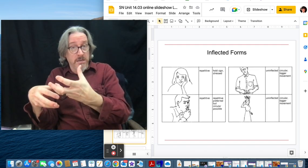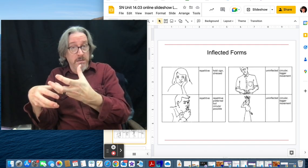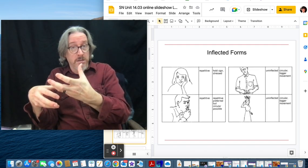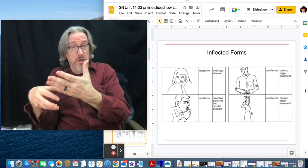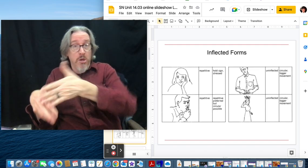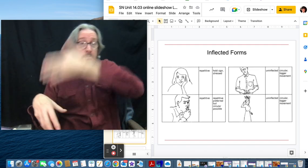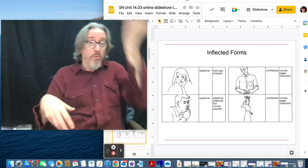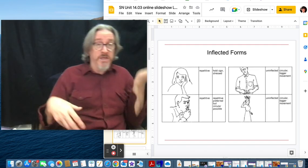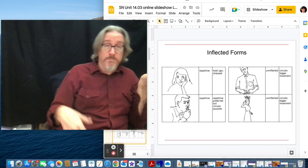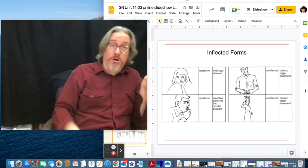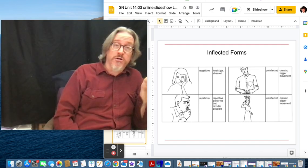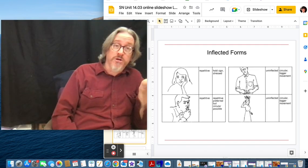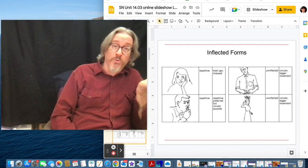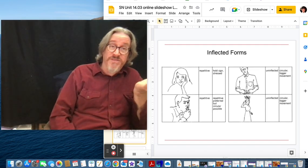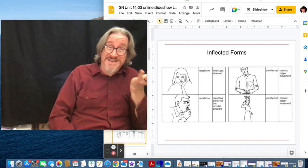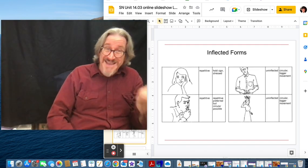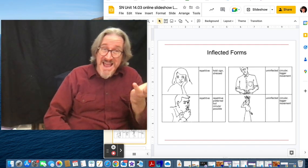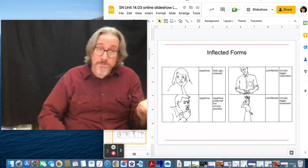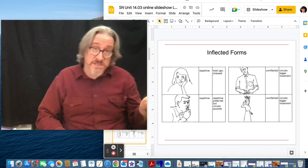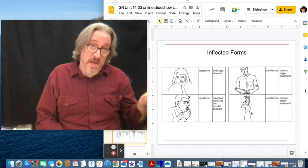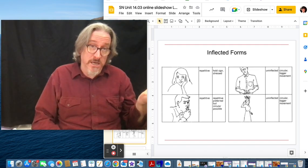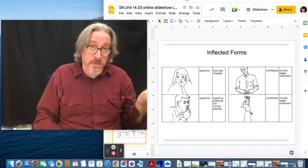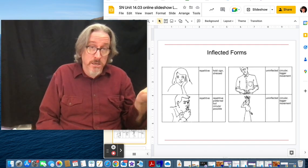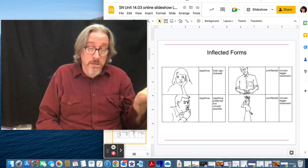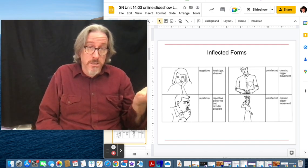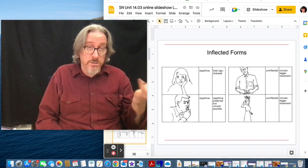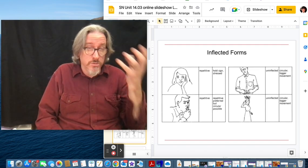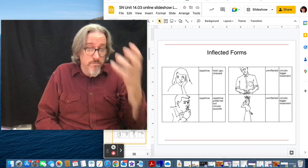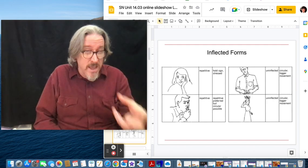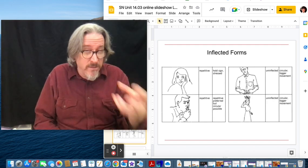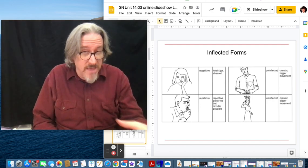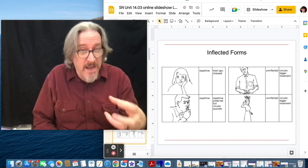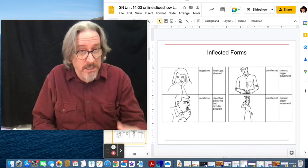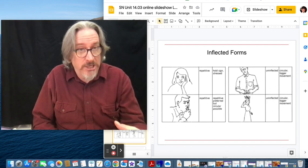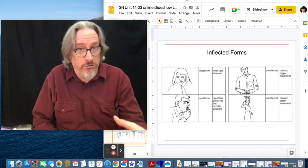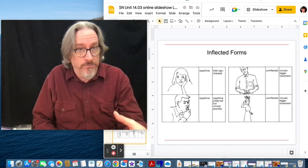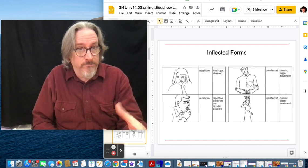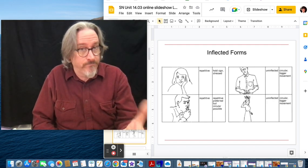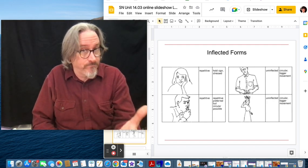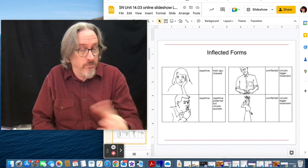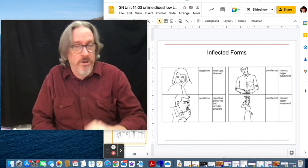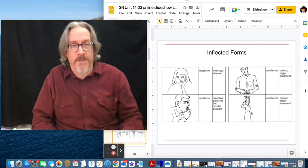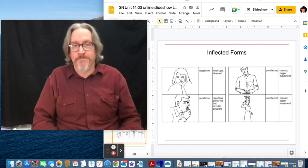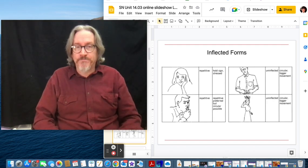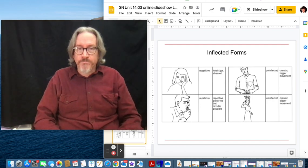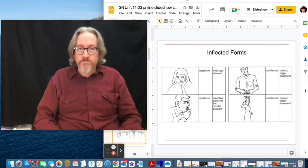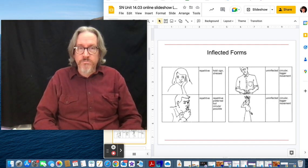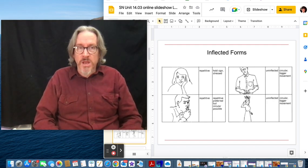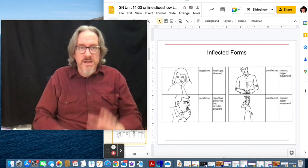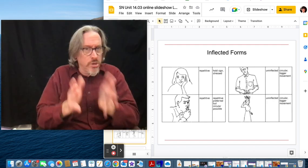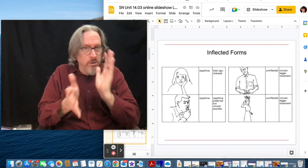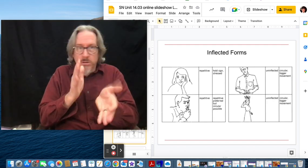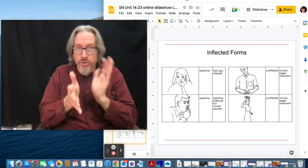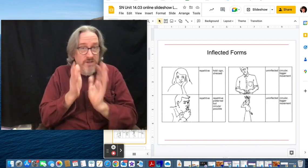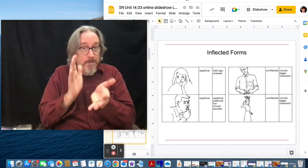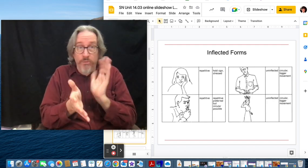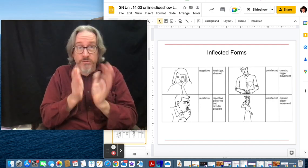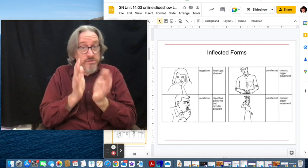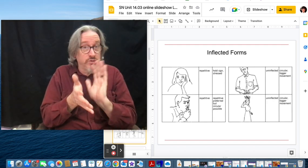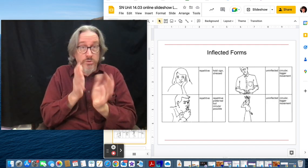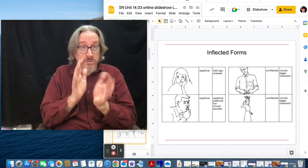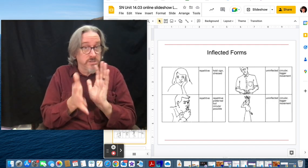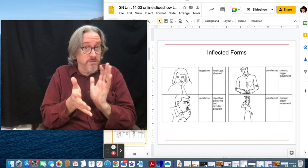sign, but we can partner it with a time sign to make that clear. Okay. So you've got